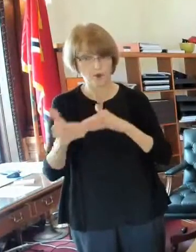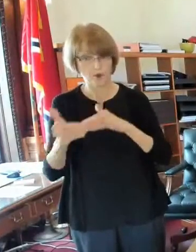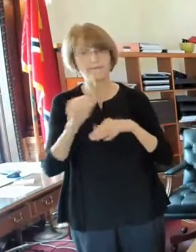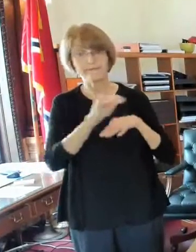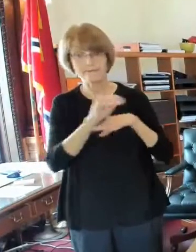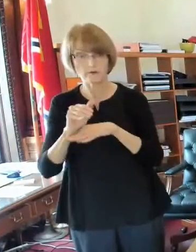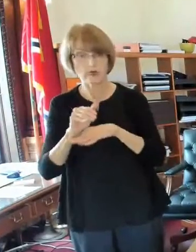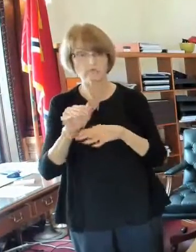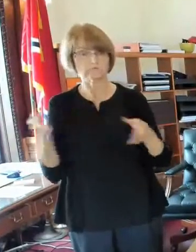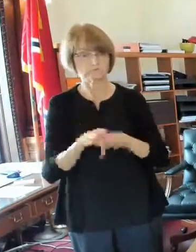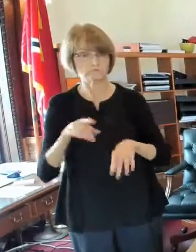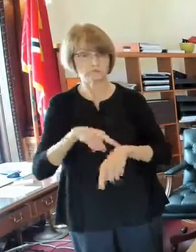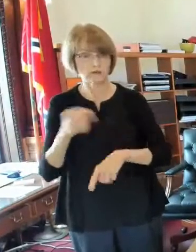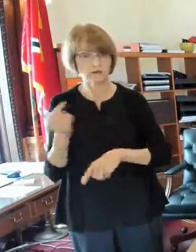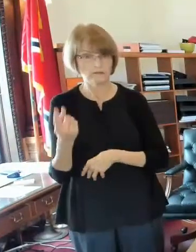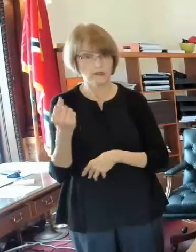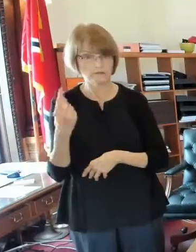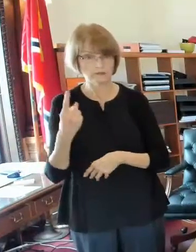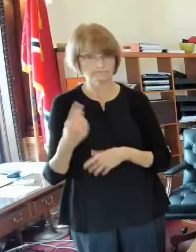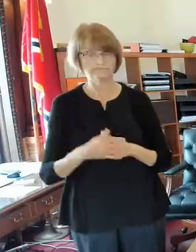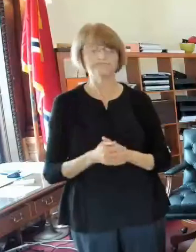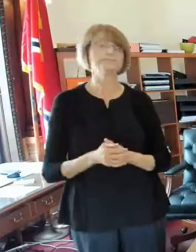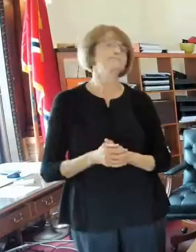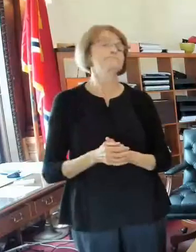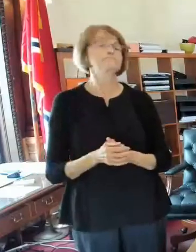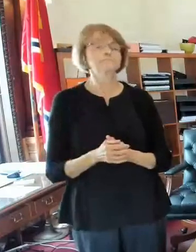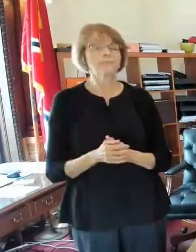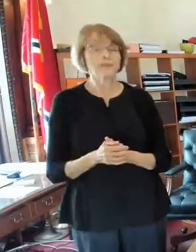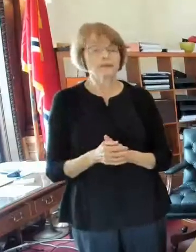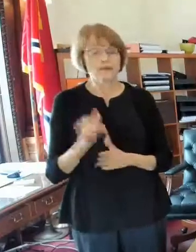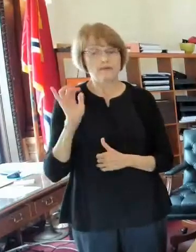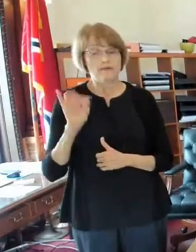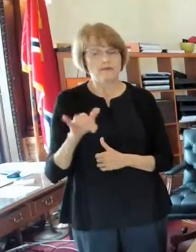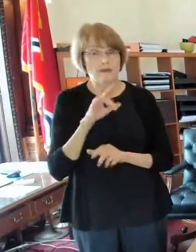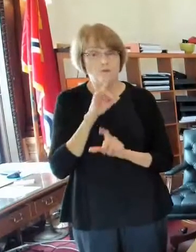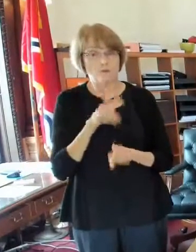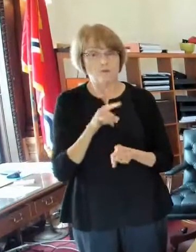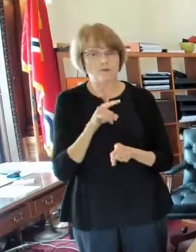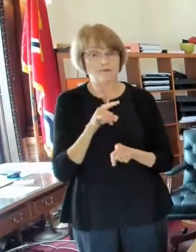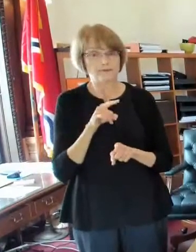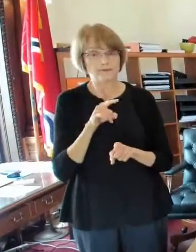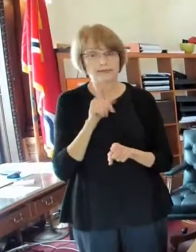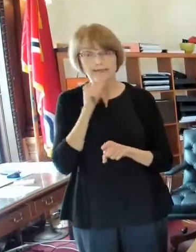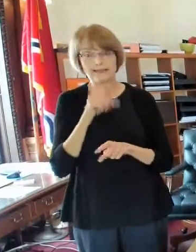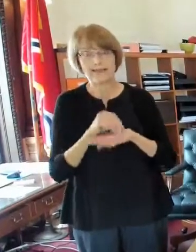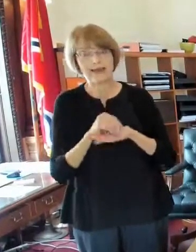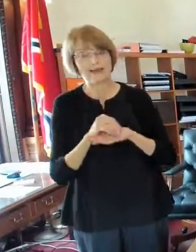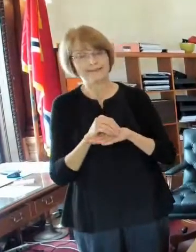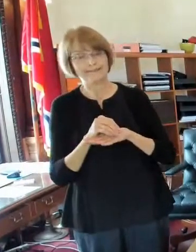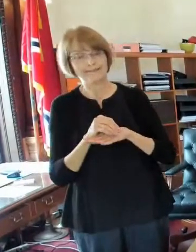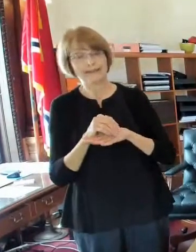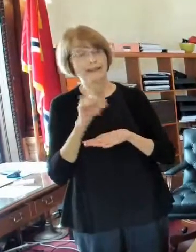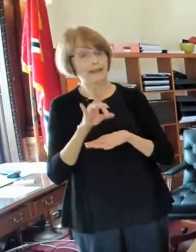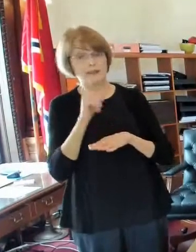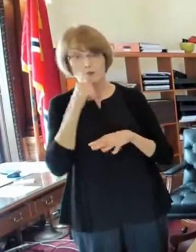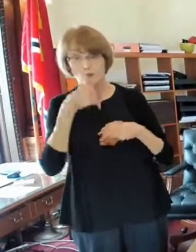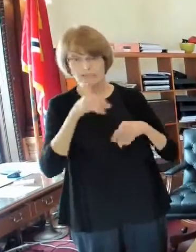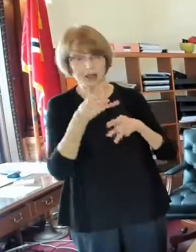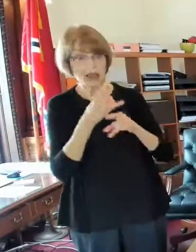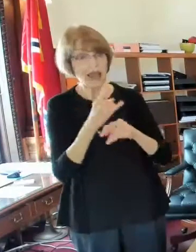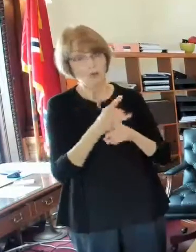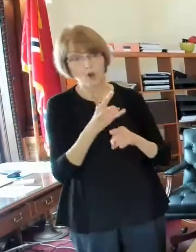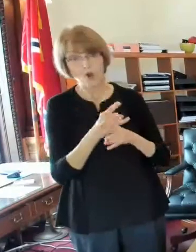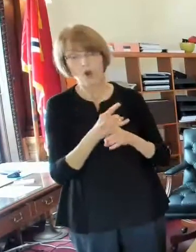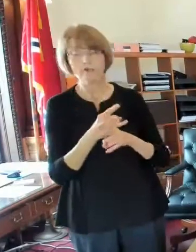It does not affect a place that doesn't sell alcohol. I don't know, I'm